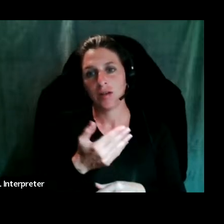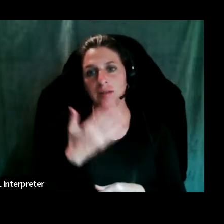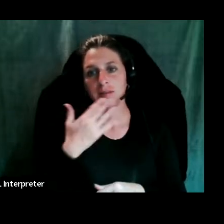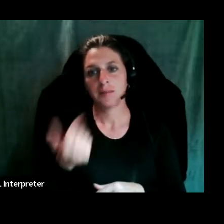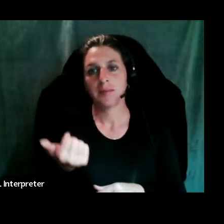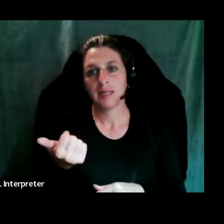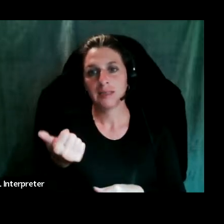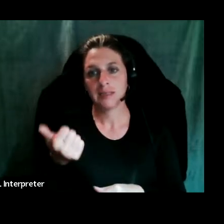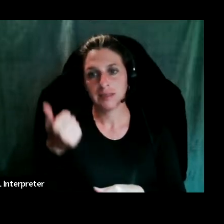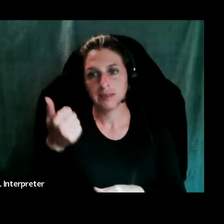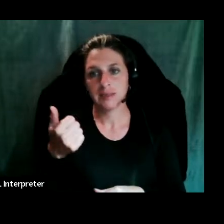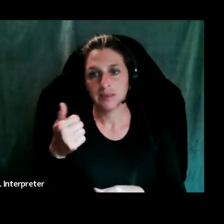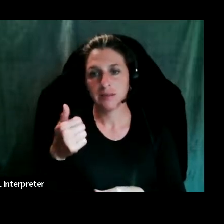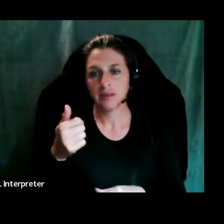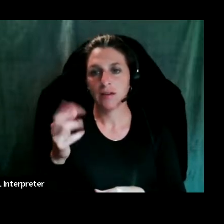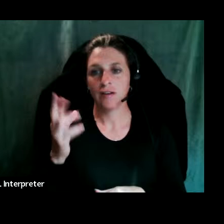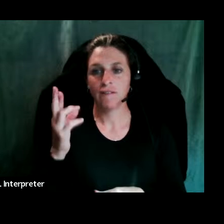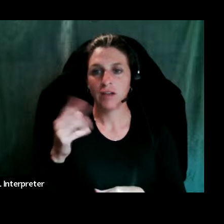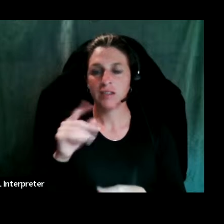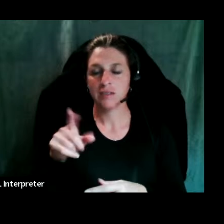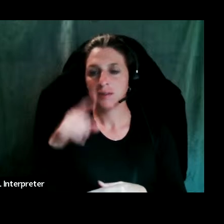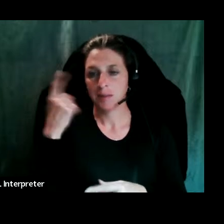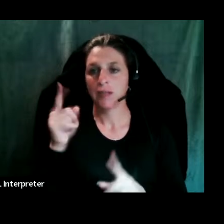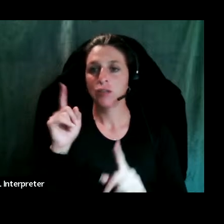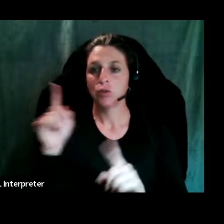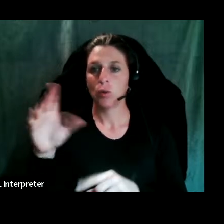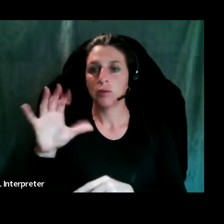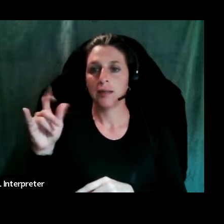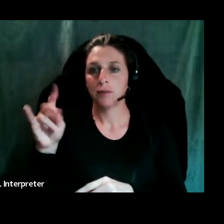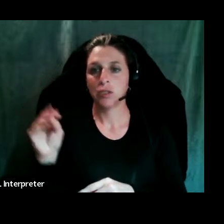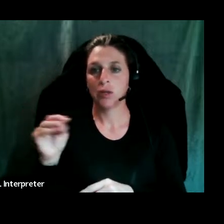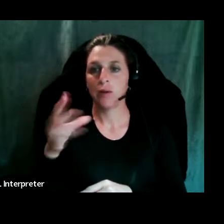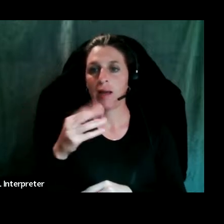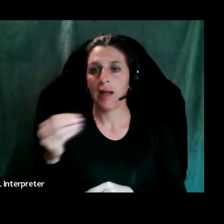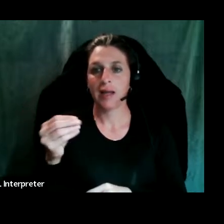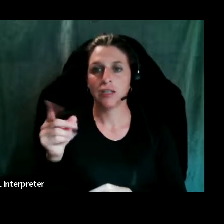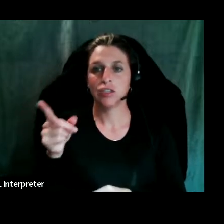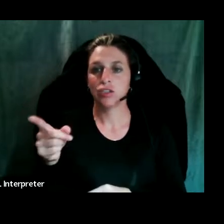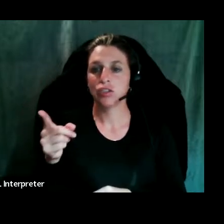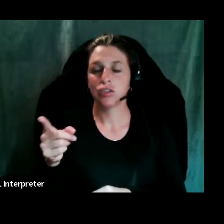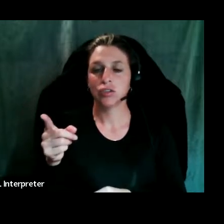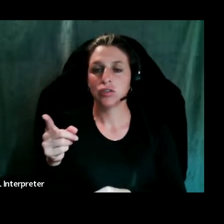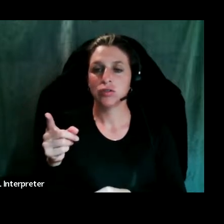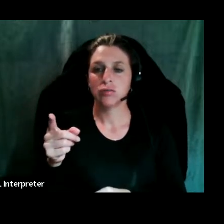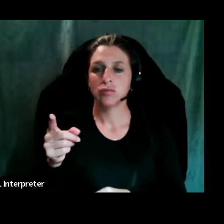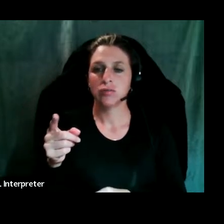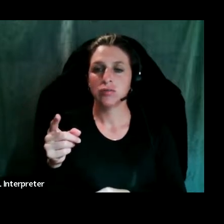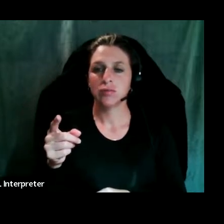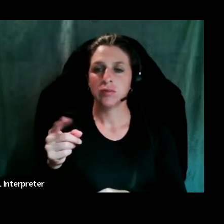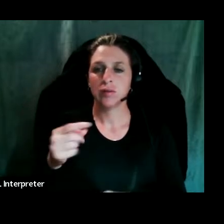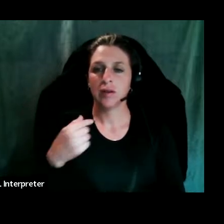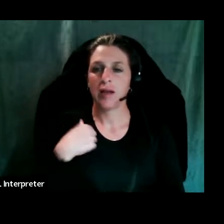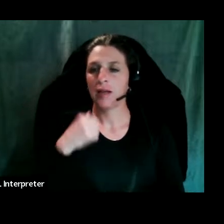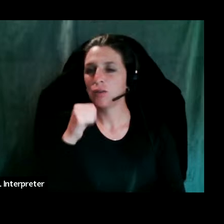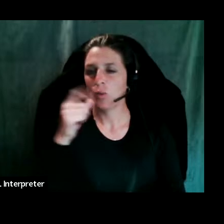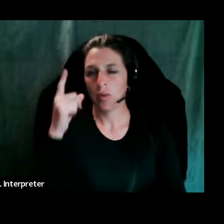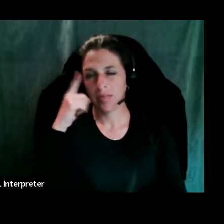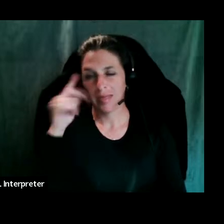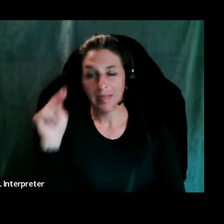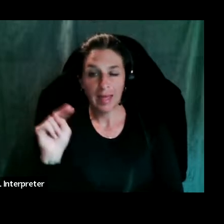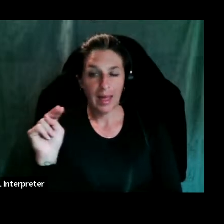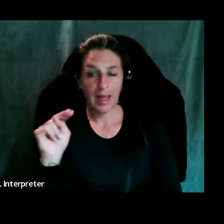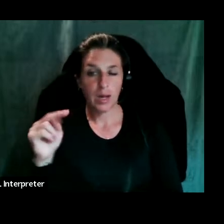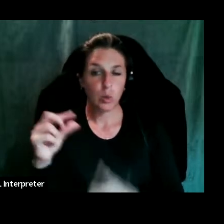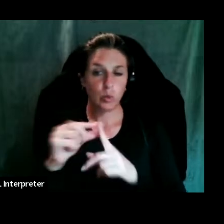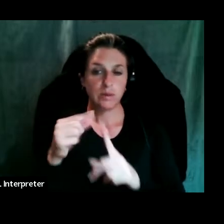is Black. She goes to Cappuccino, and she has had, I don't think the N-word said specifically